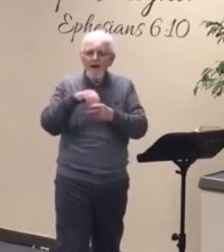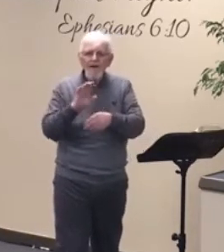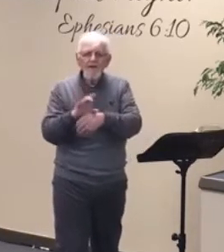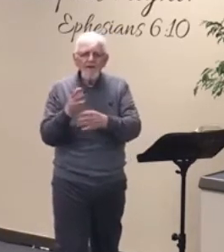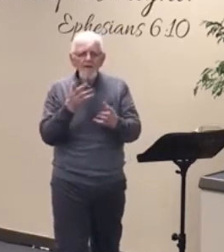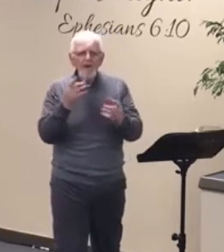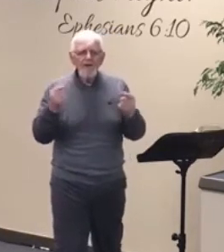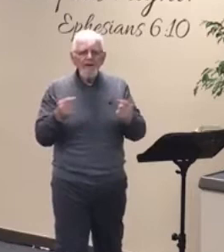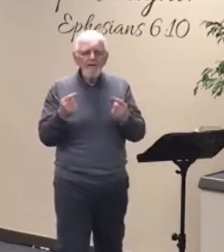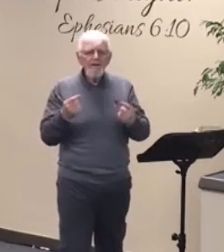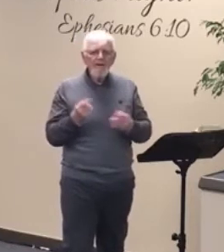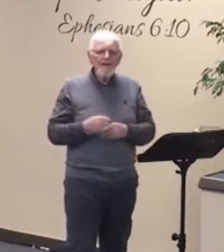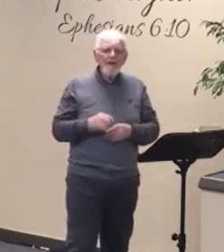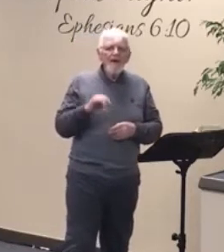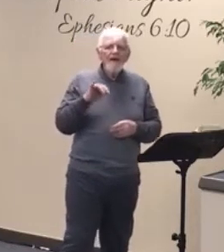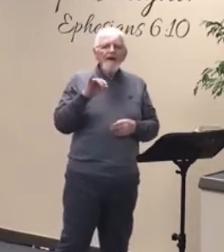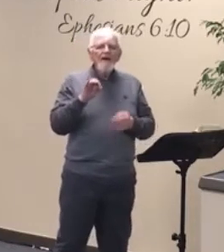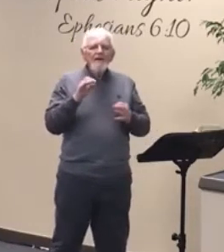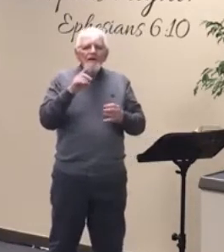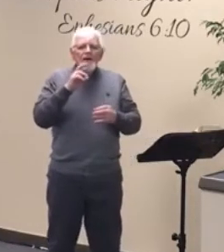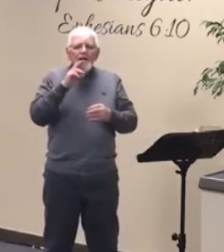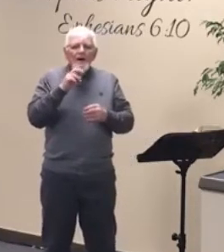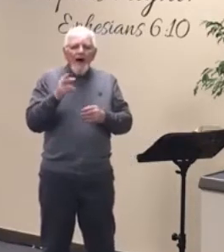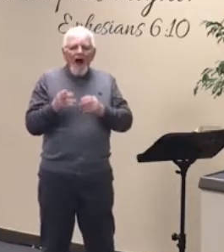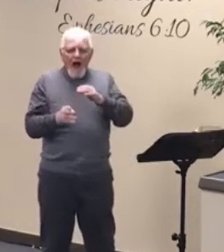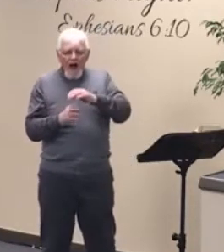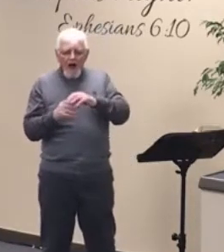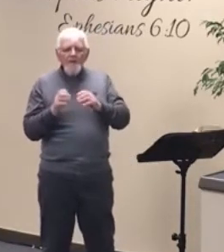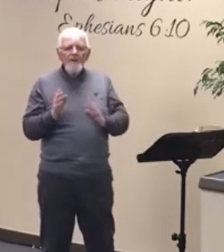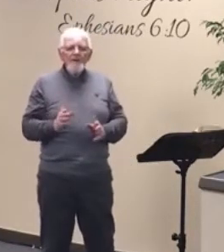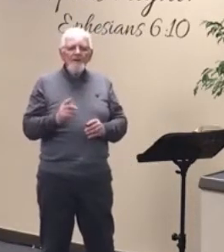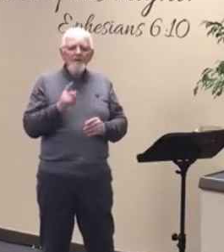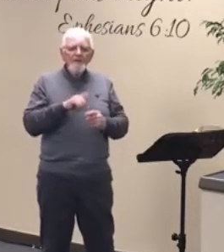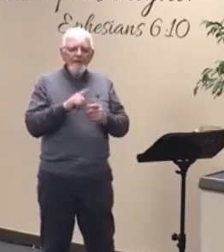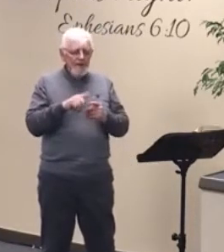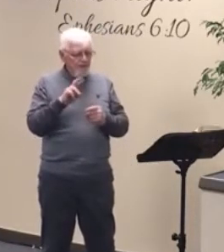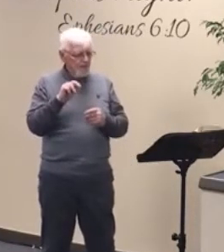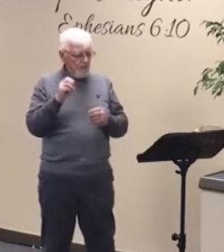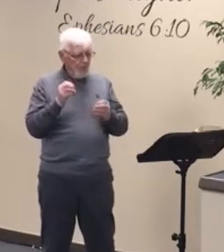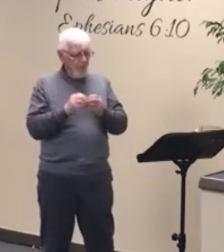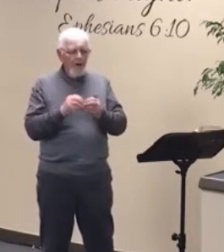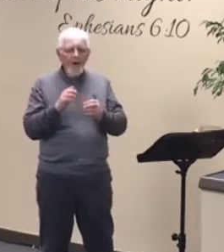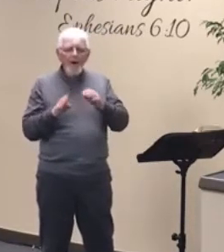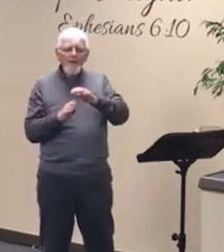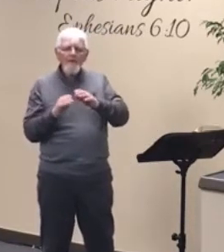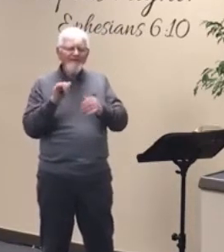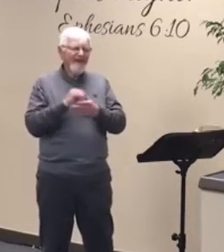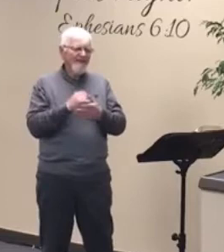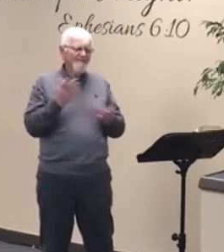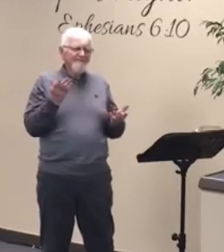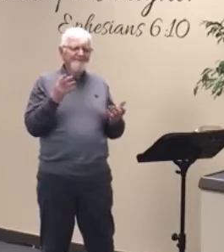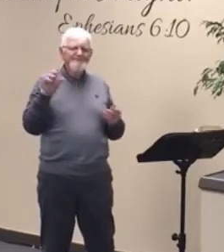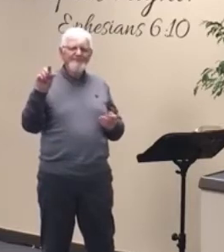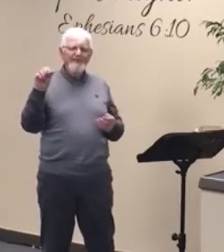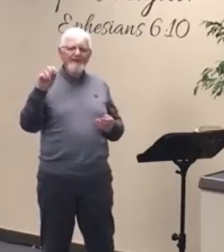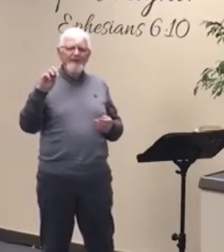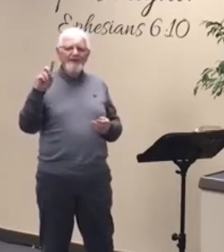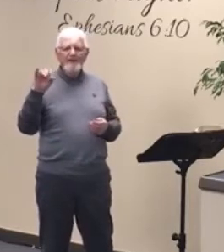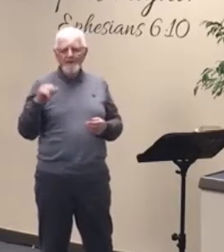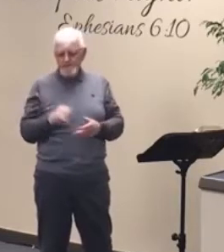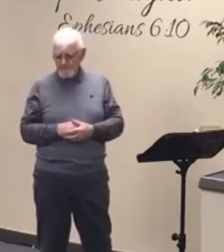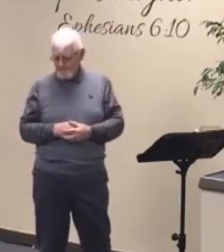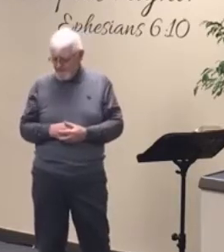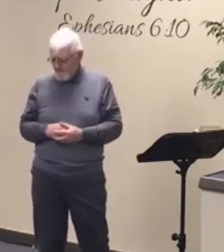sin to know what you're, if you're humble. If you know you're humble, then you're no longer humble. That's Mahatma Gandhi and maybe Jack Hiles.